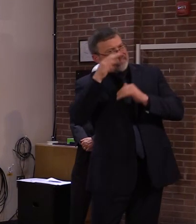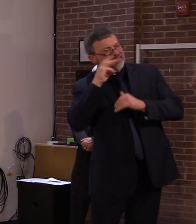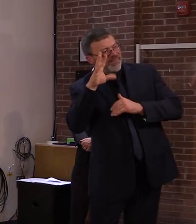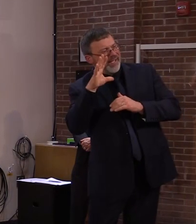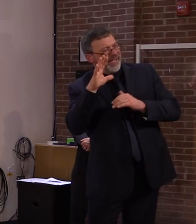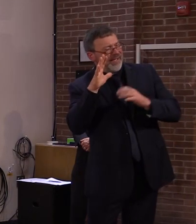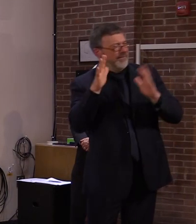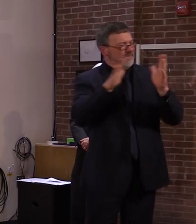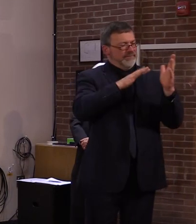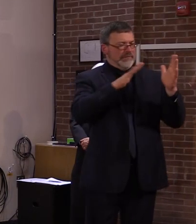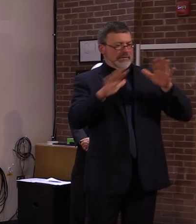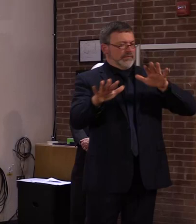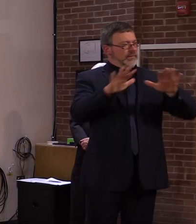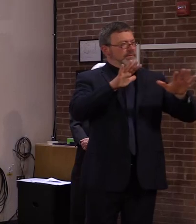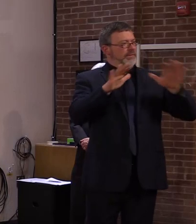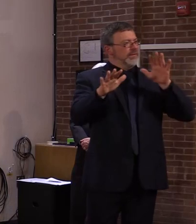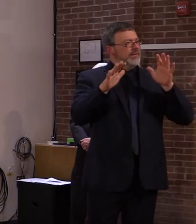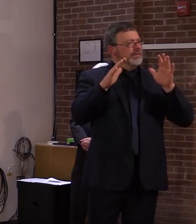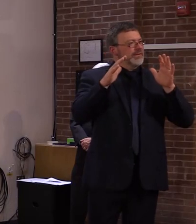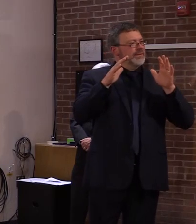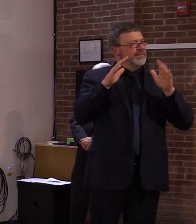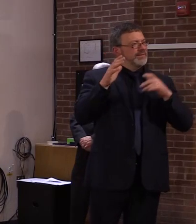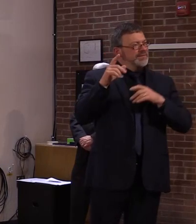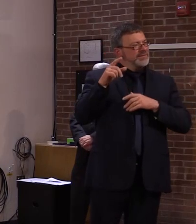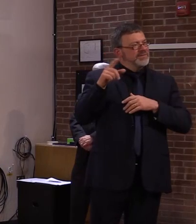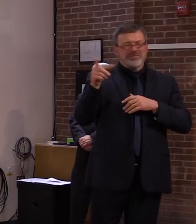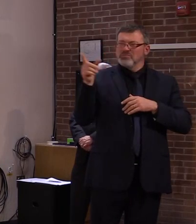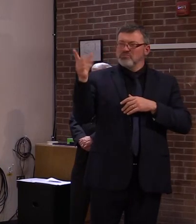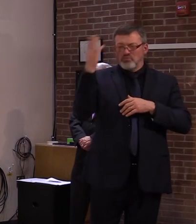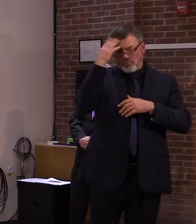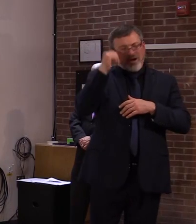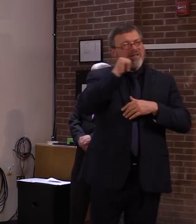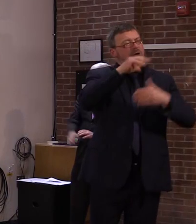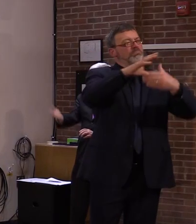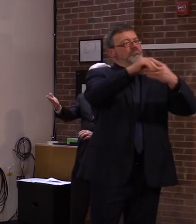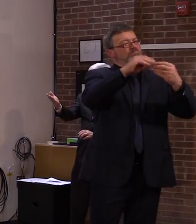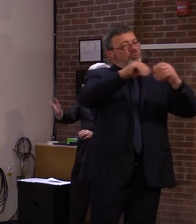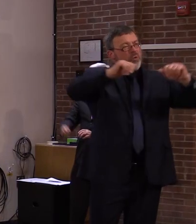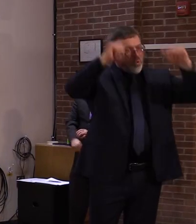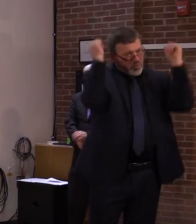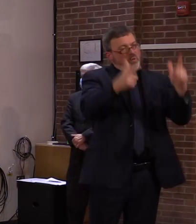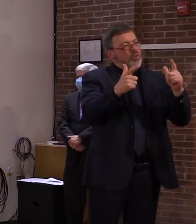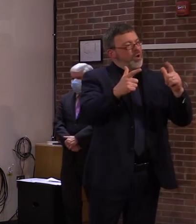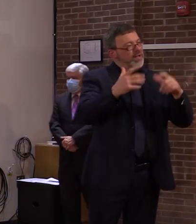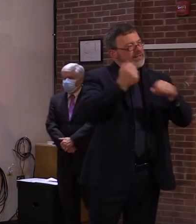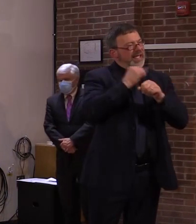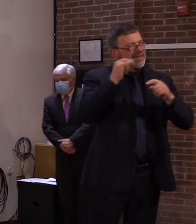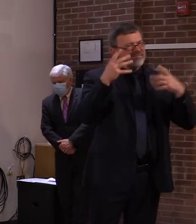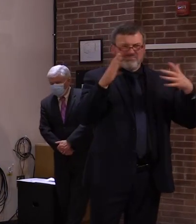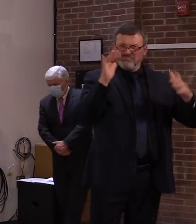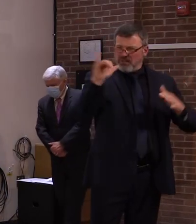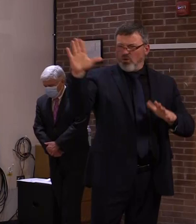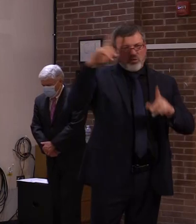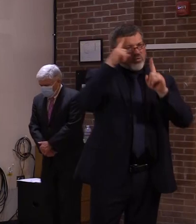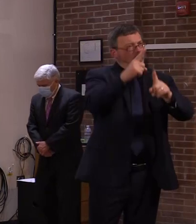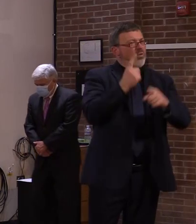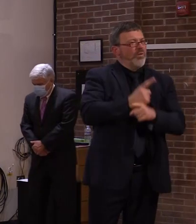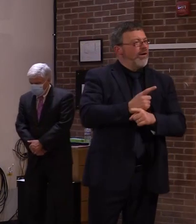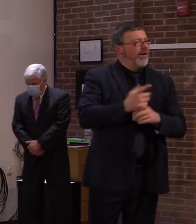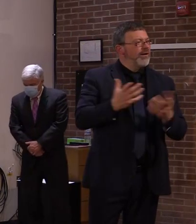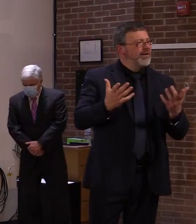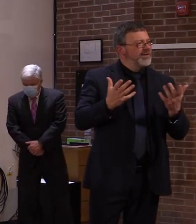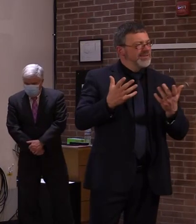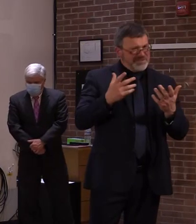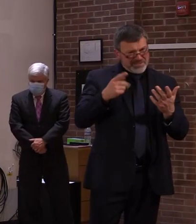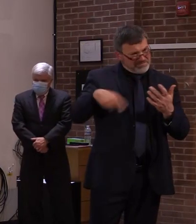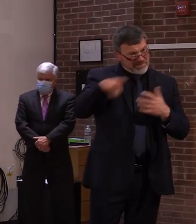why you aren't just coming out and saying everyone should go get a booster when that seems to be your intent here, saying if you want it, you can get one.